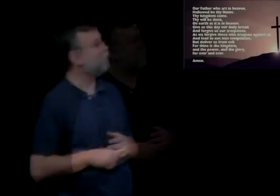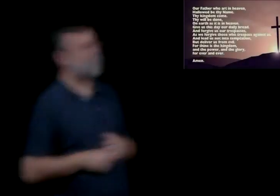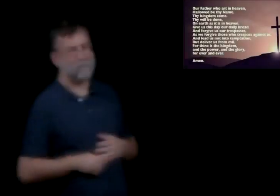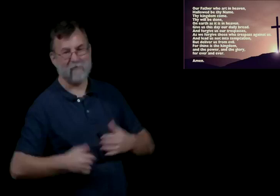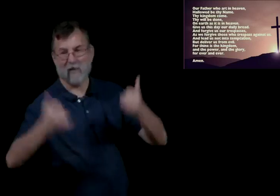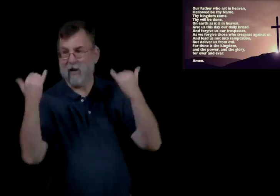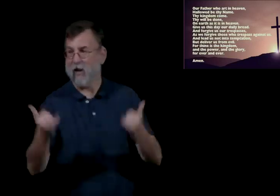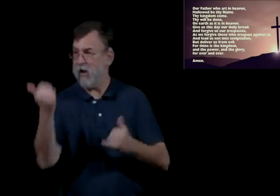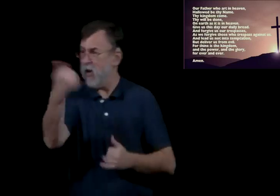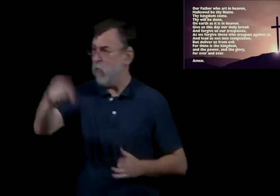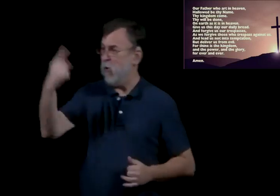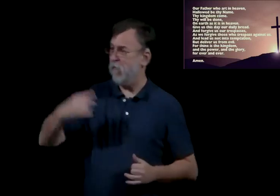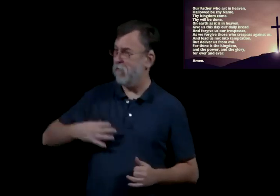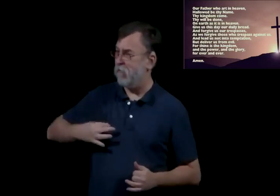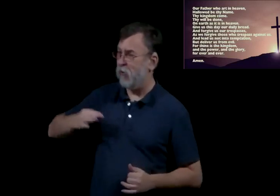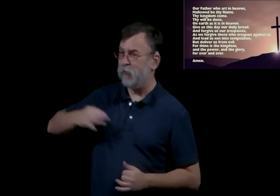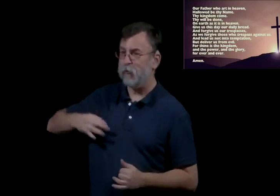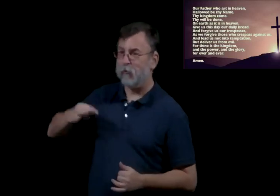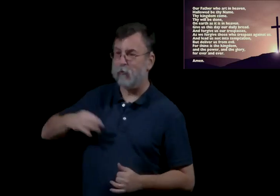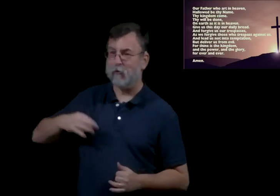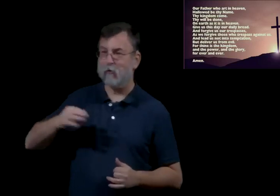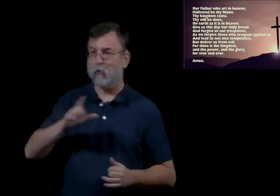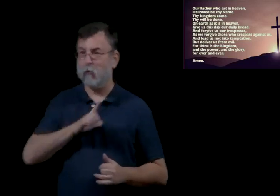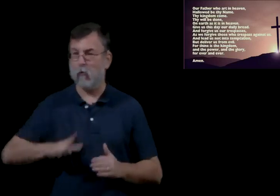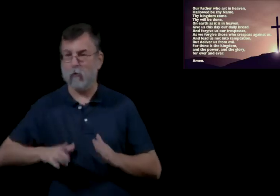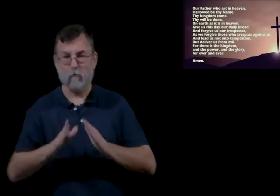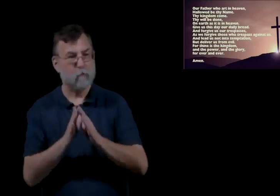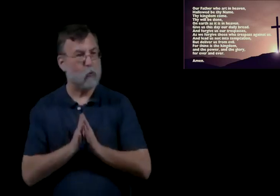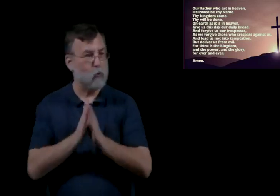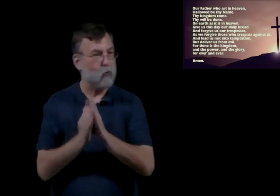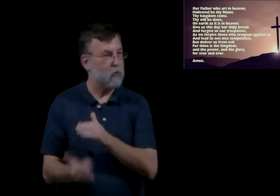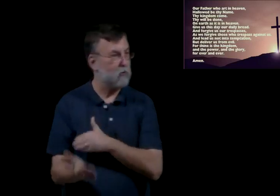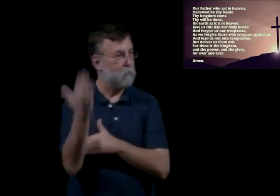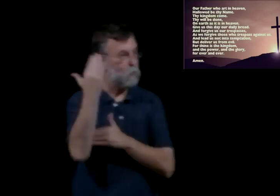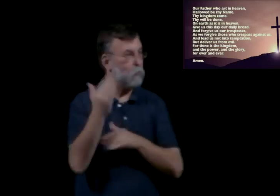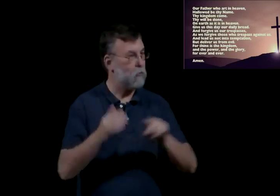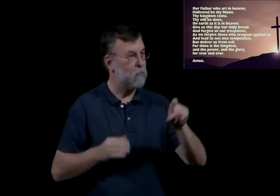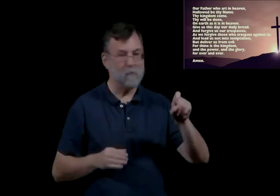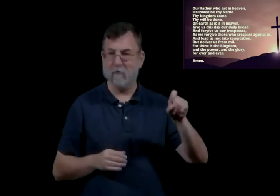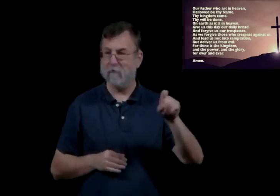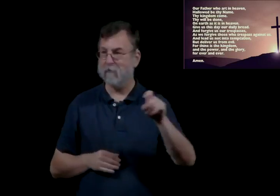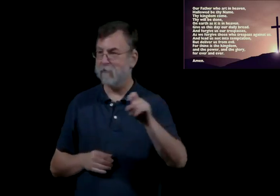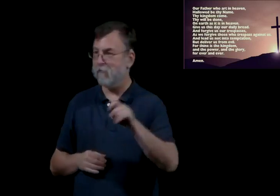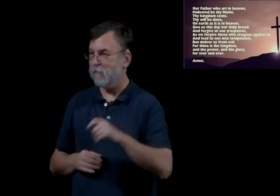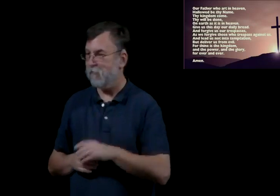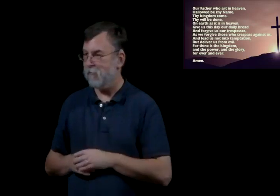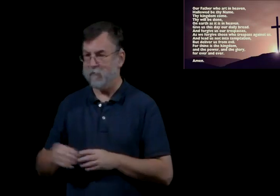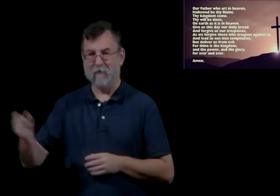Next picture. It's time. Anyone want to volunteer and say the Lord's Prayer up front here this morning?